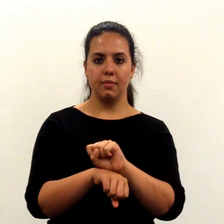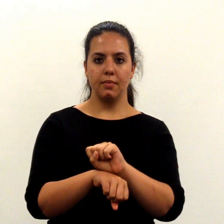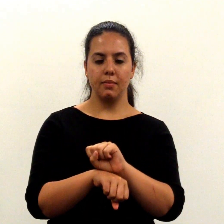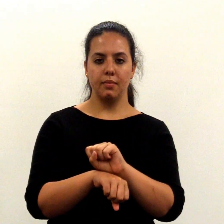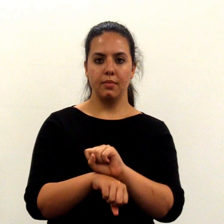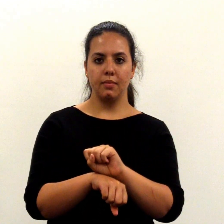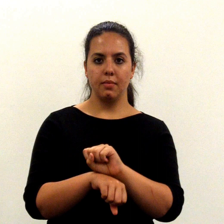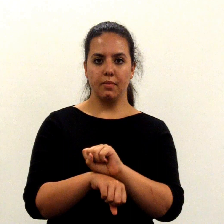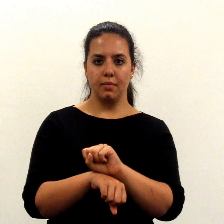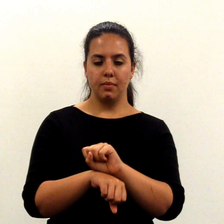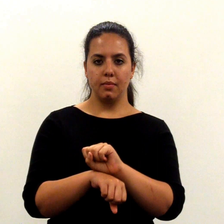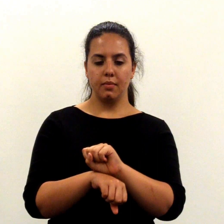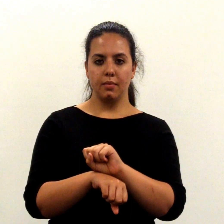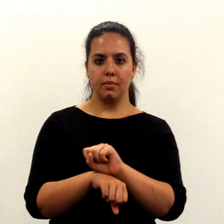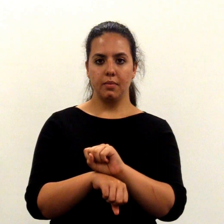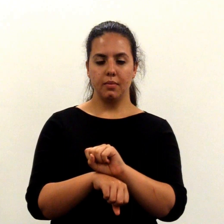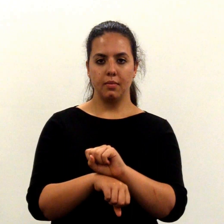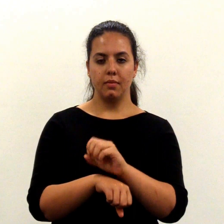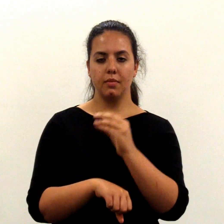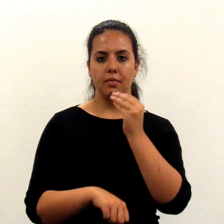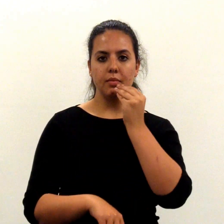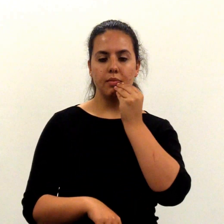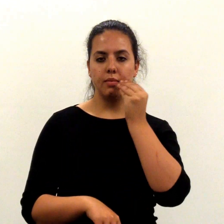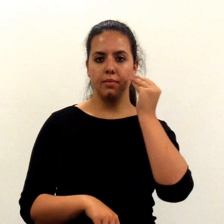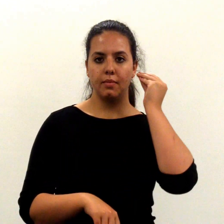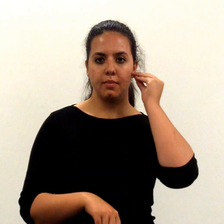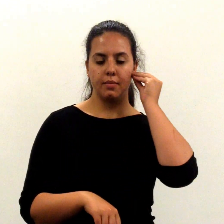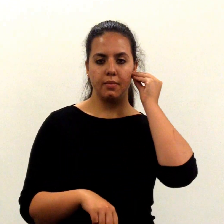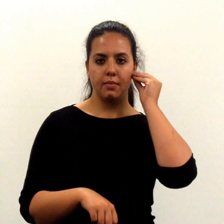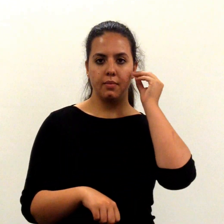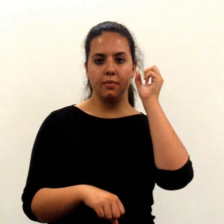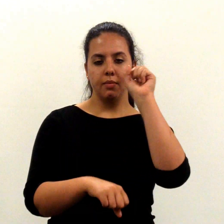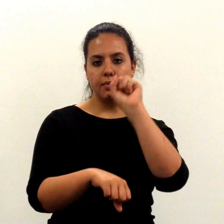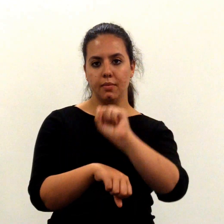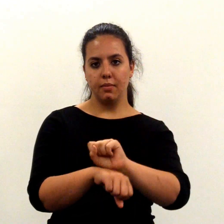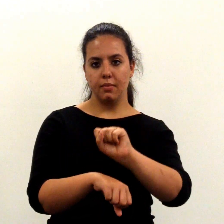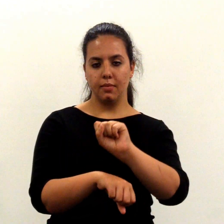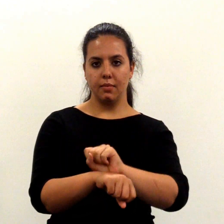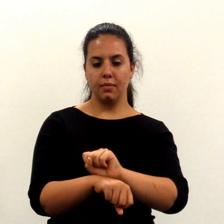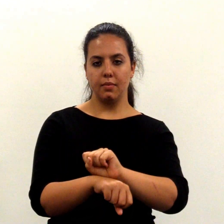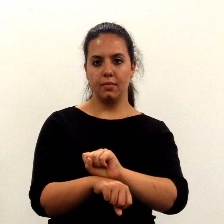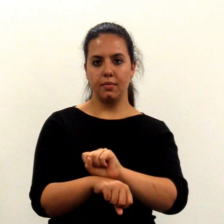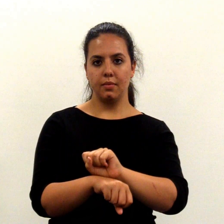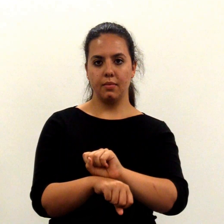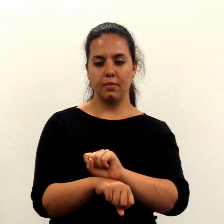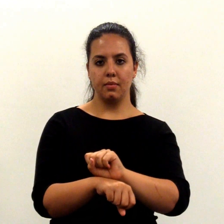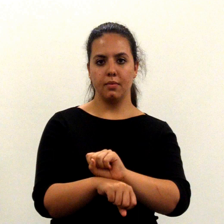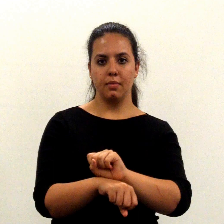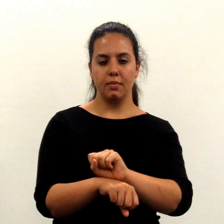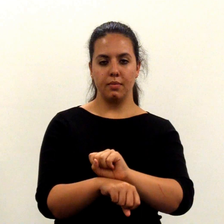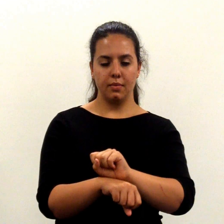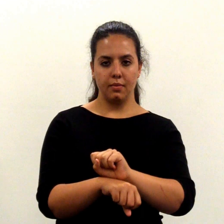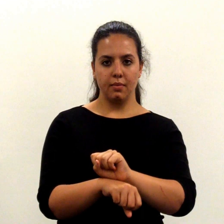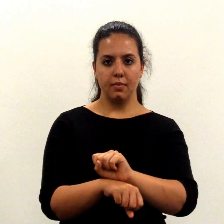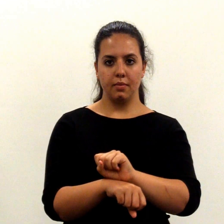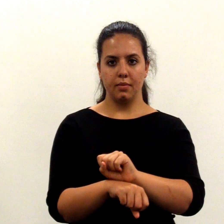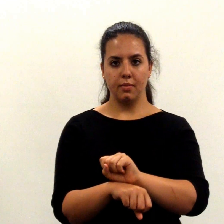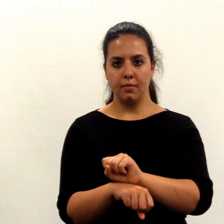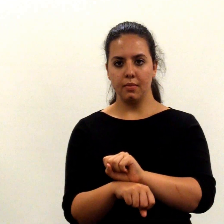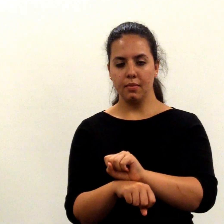Homework is a compound sign. You have home and you have work. We do that too, just like in English. Homework